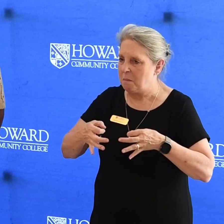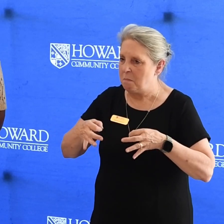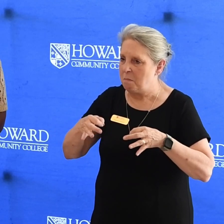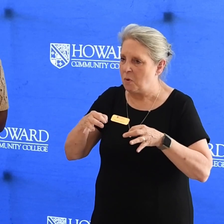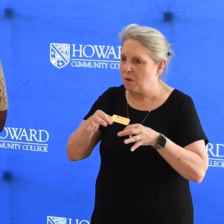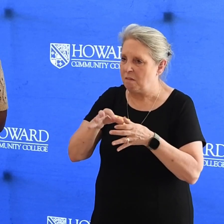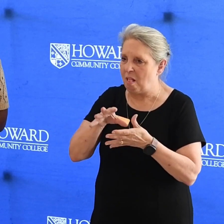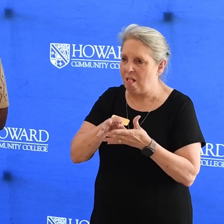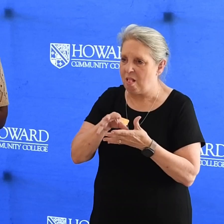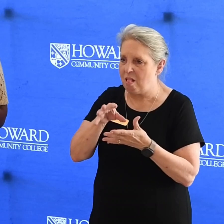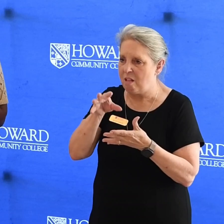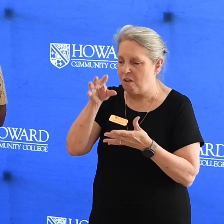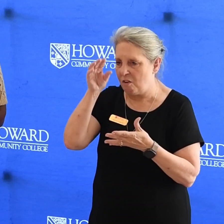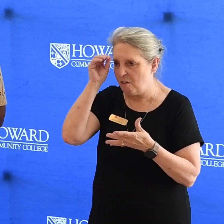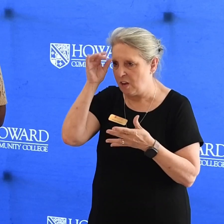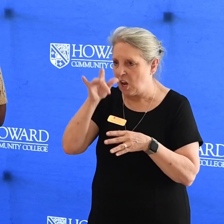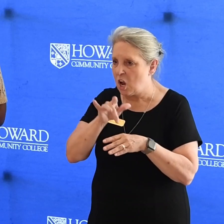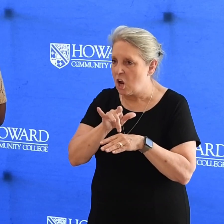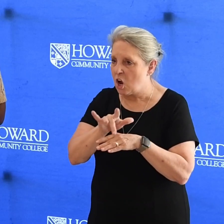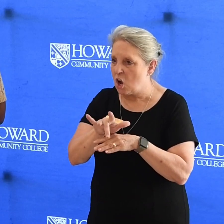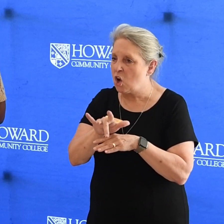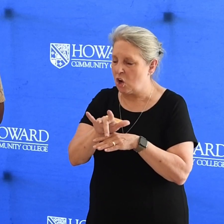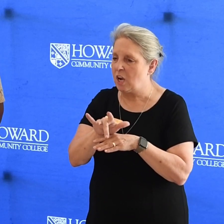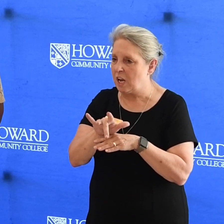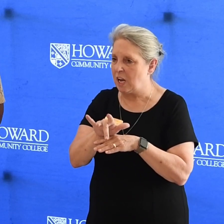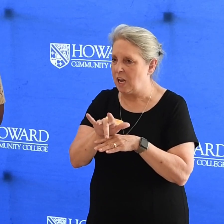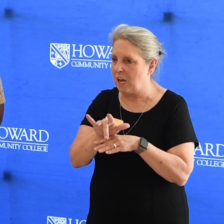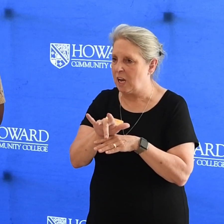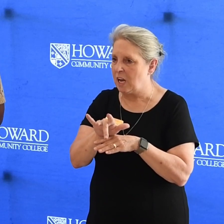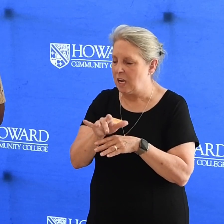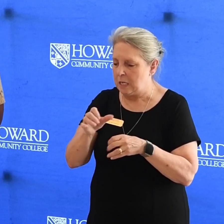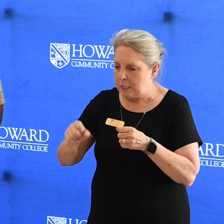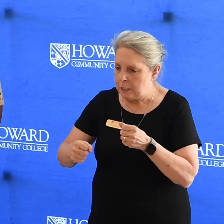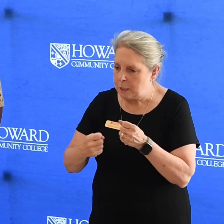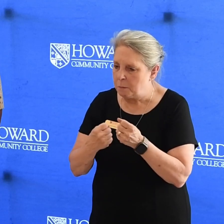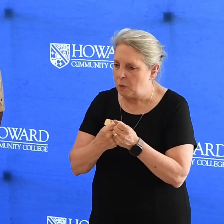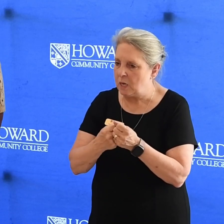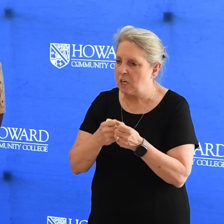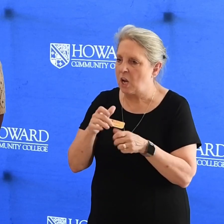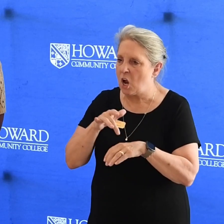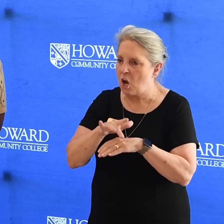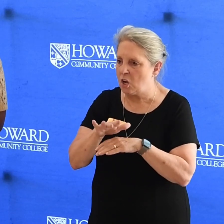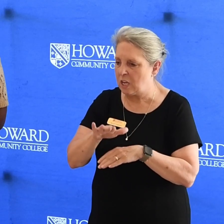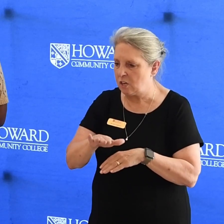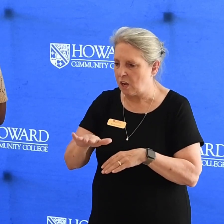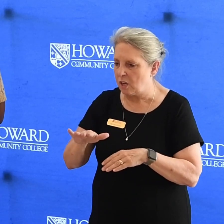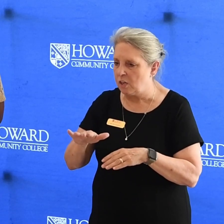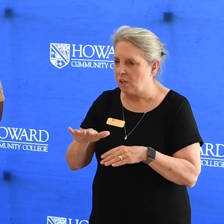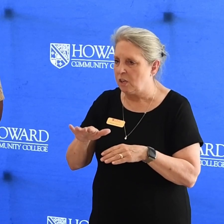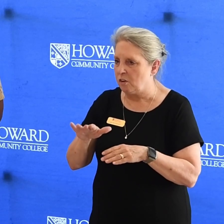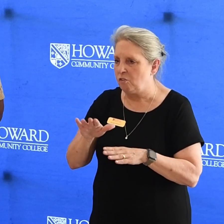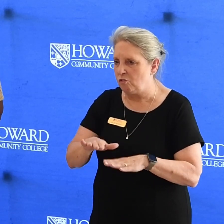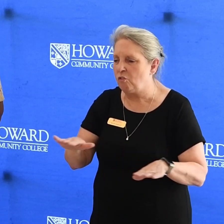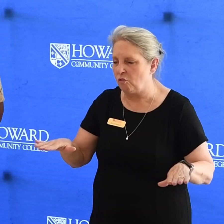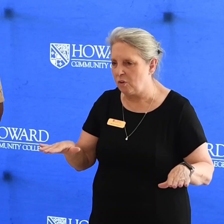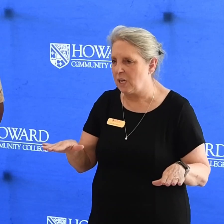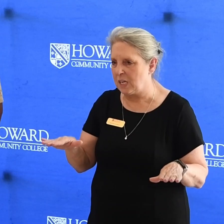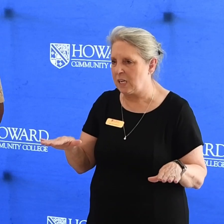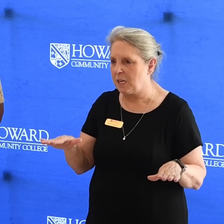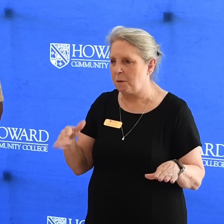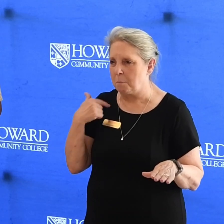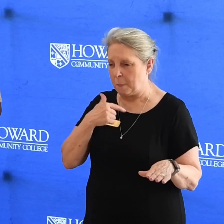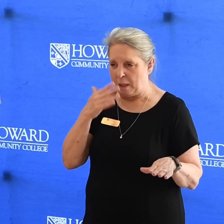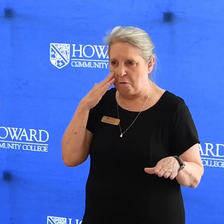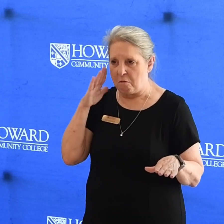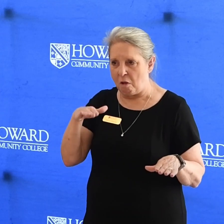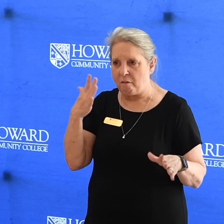of learning early on and supporting our early childhood population, because we know,